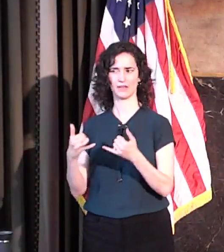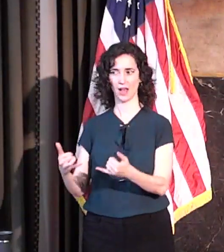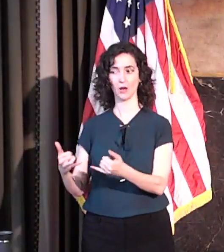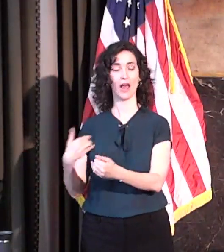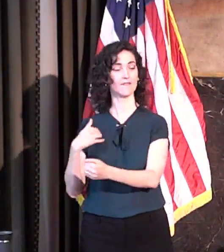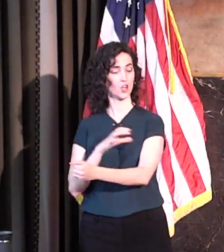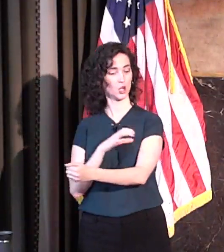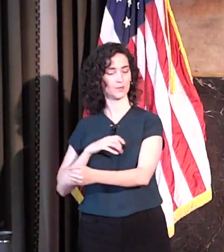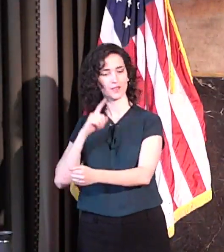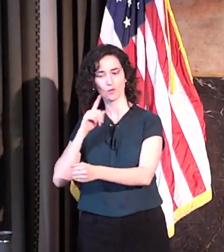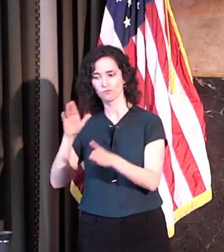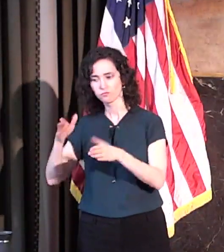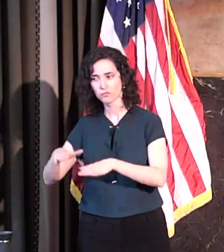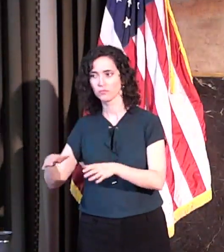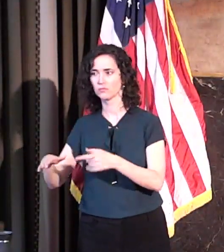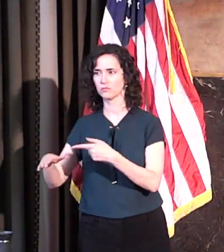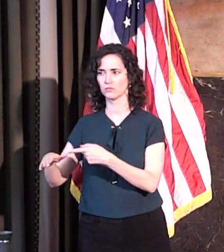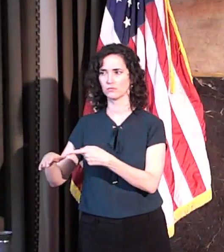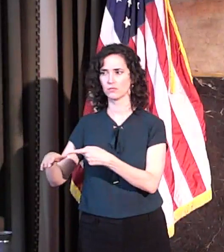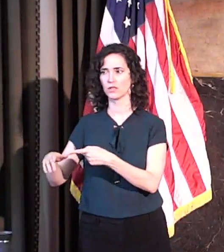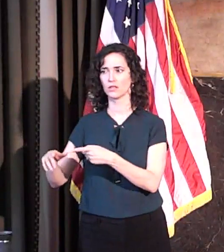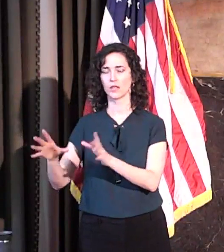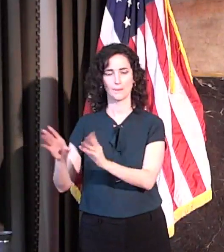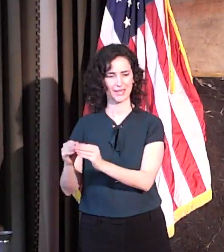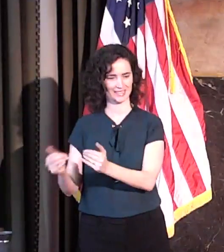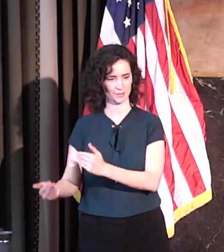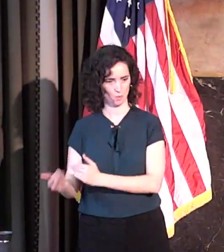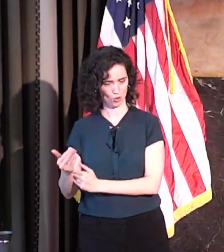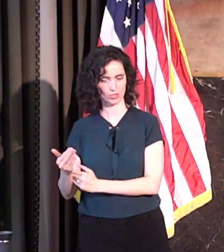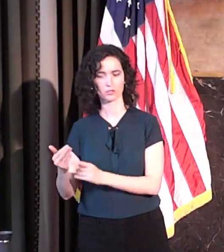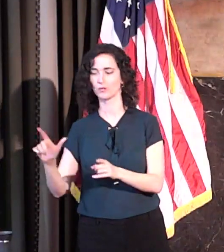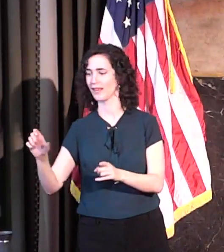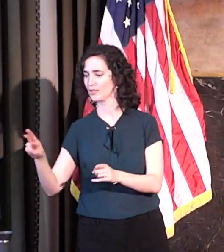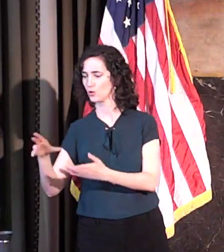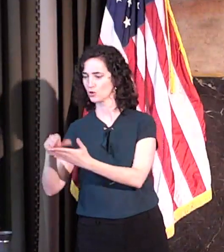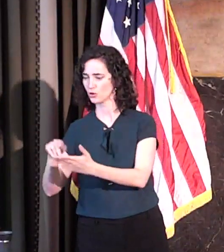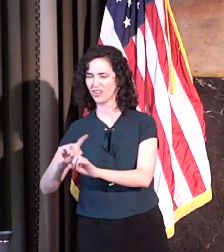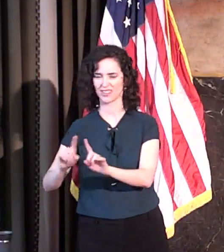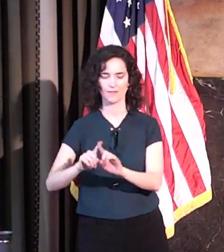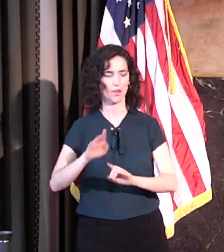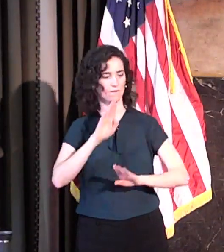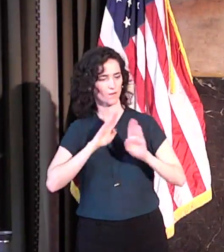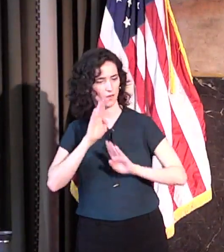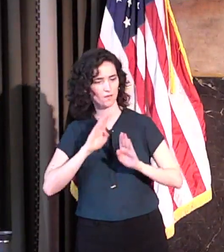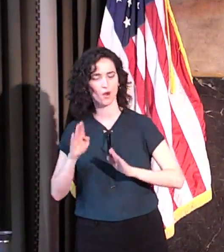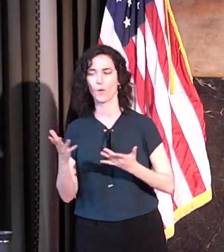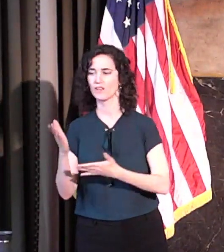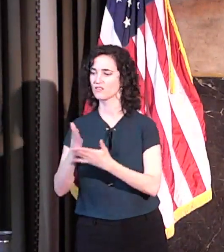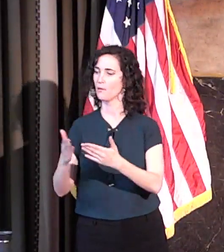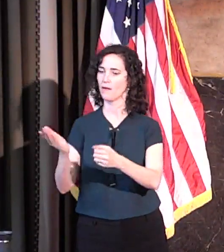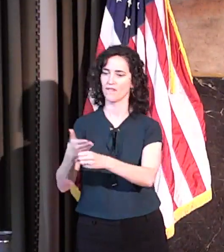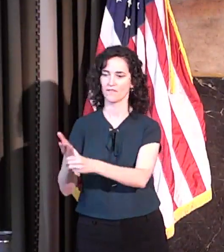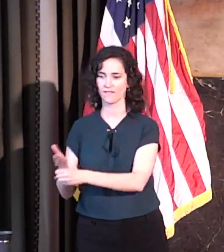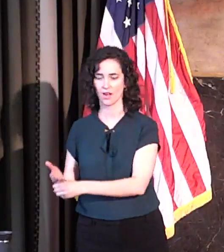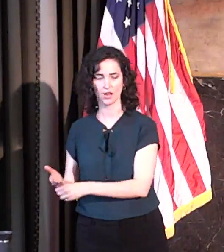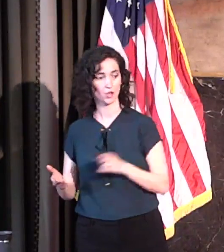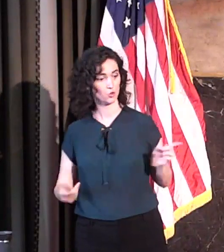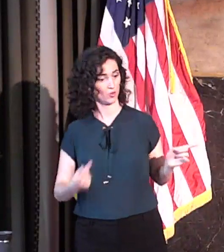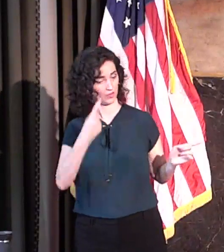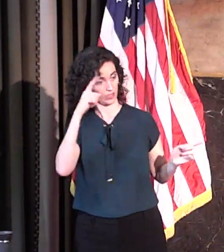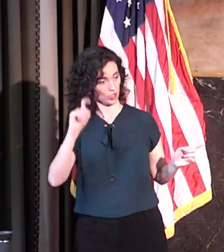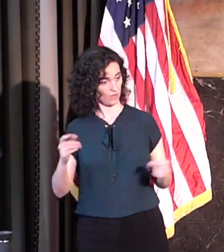morning. Some of the lawmakers on the committee, some of the LSU students both expressed frustration. There were no firings or terminations after what happened. Do you think there should have